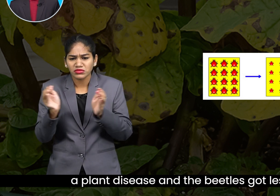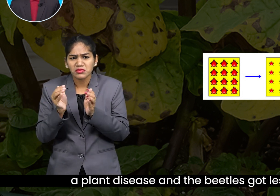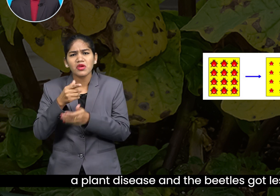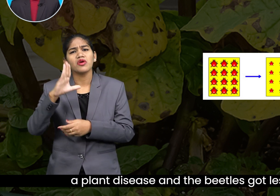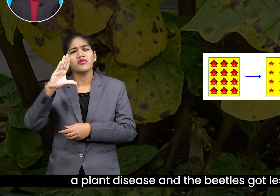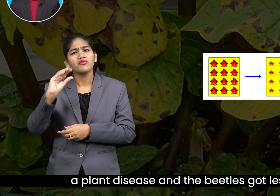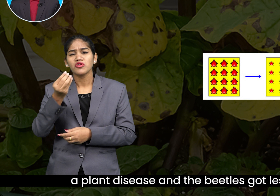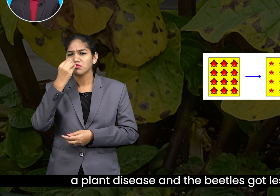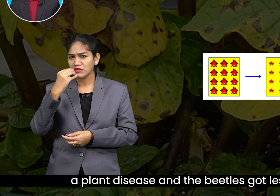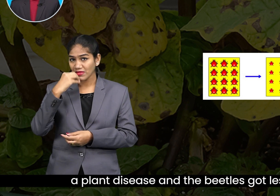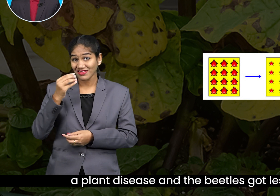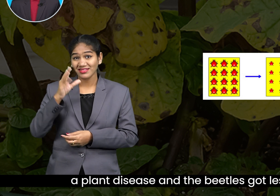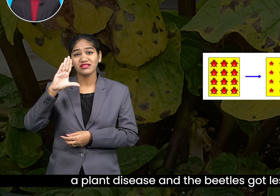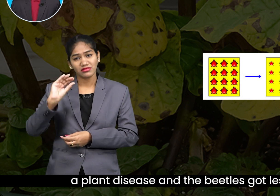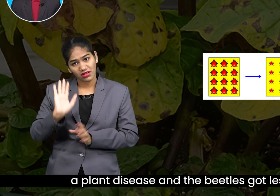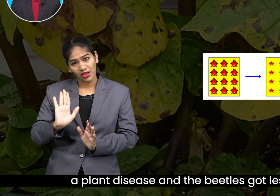material.